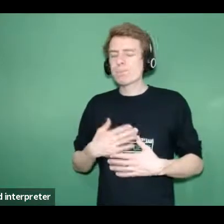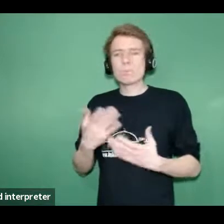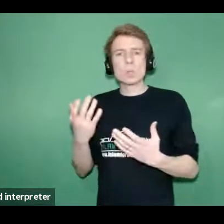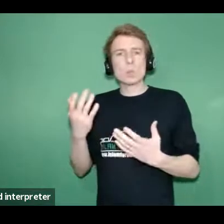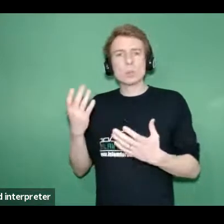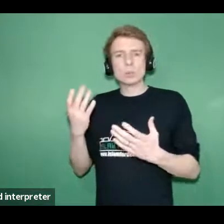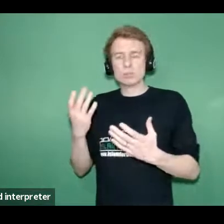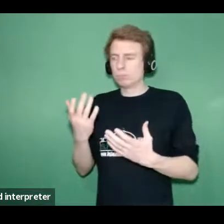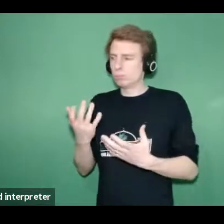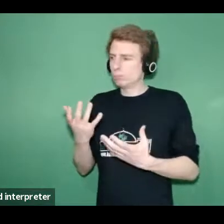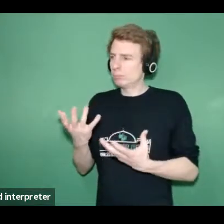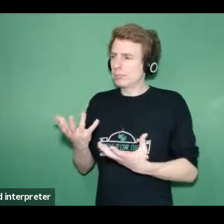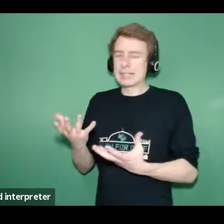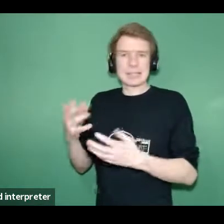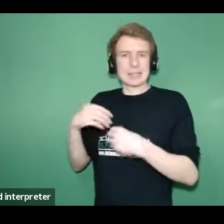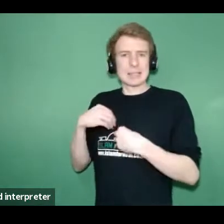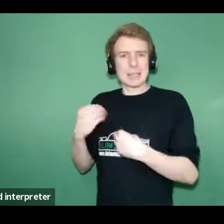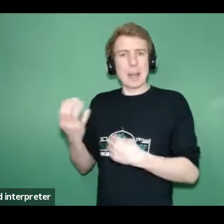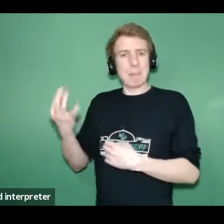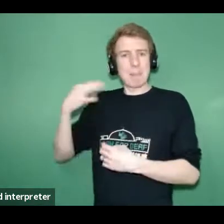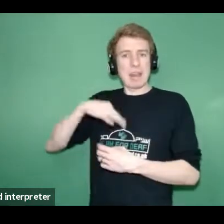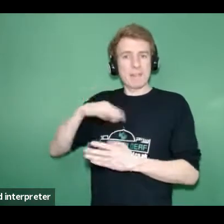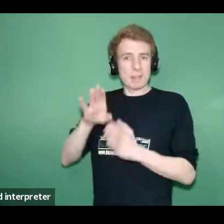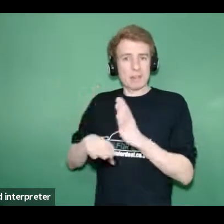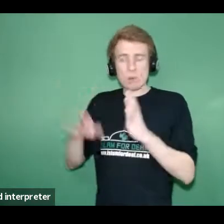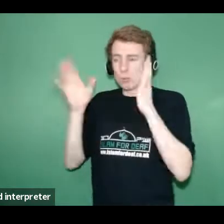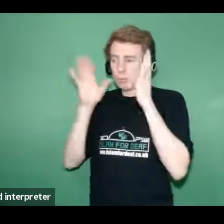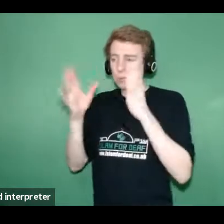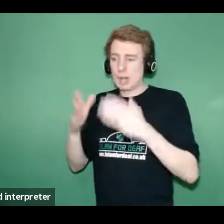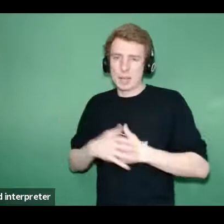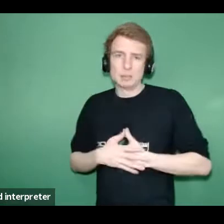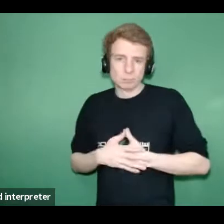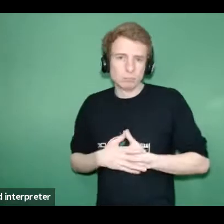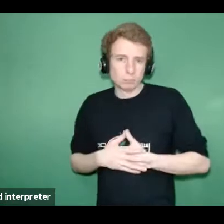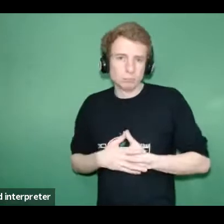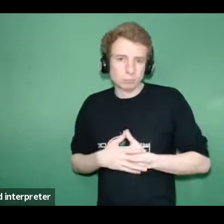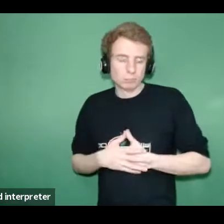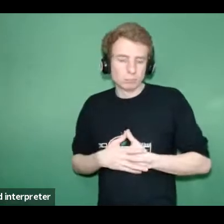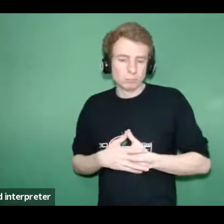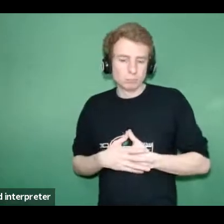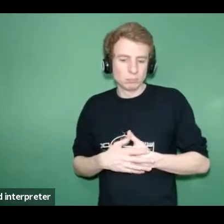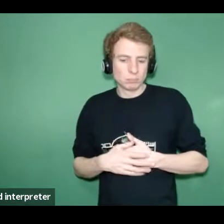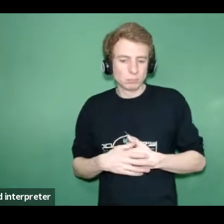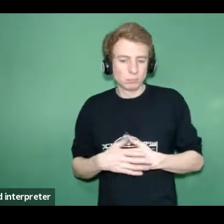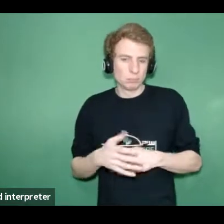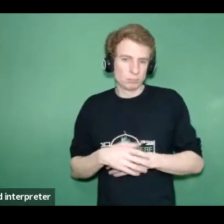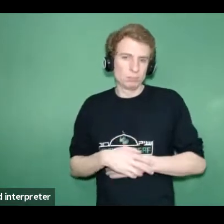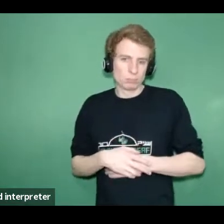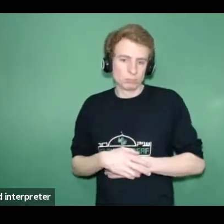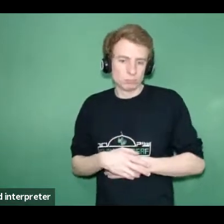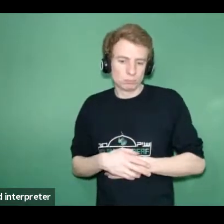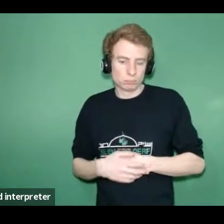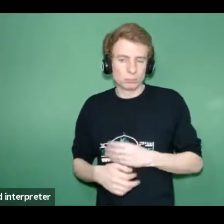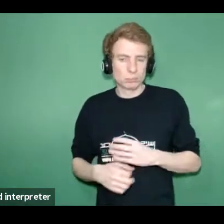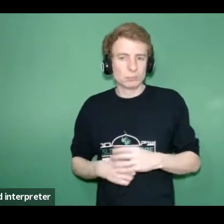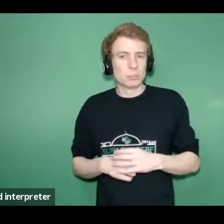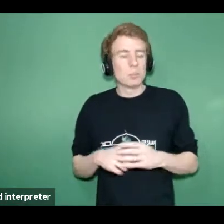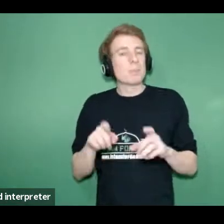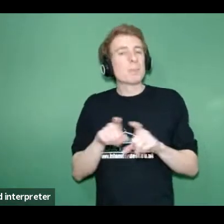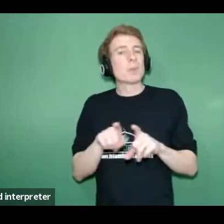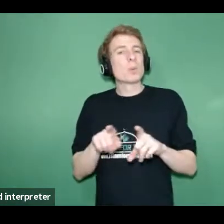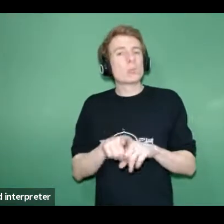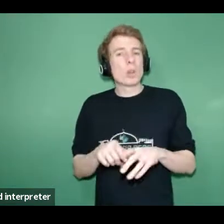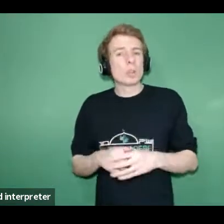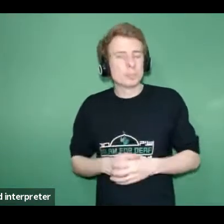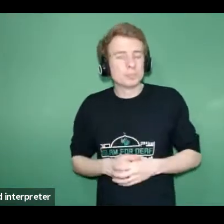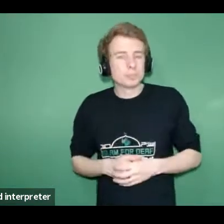take the benefits of the prayer. The individuals attending also, they shouldn't look to rebuke the Imam.